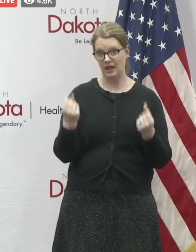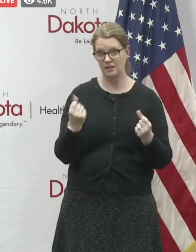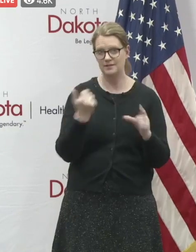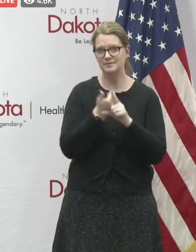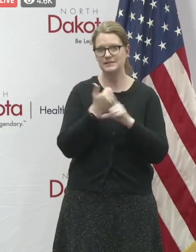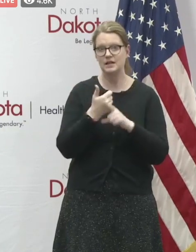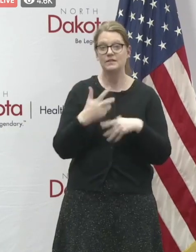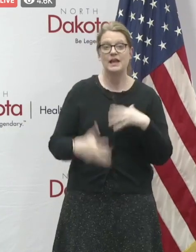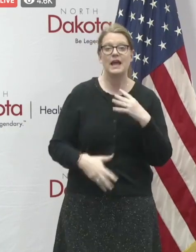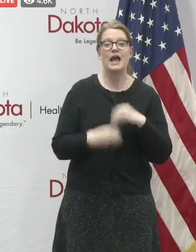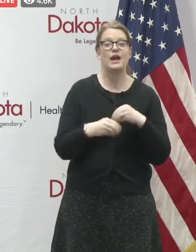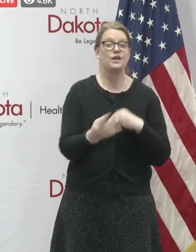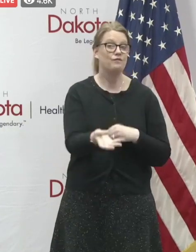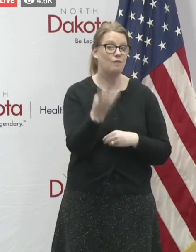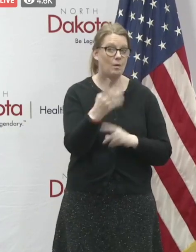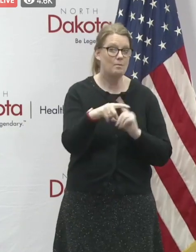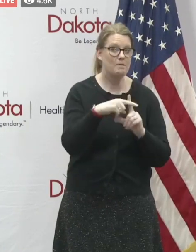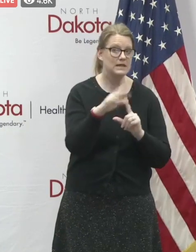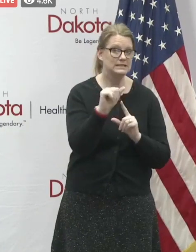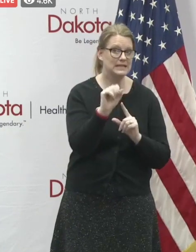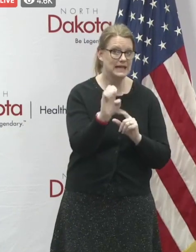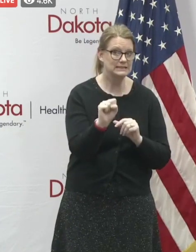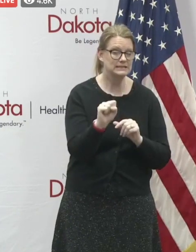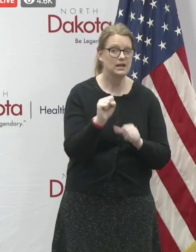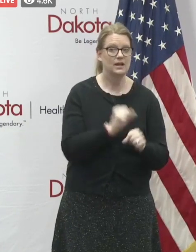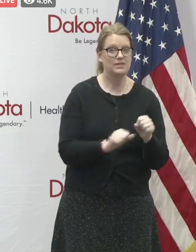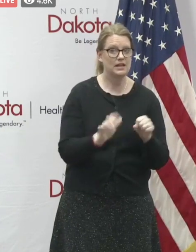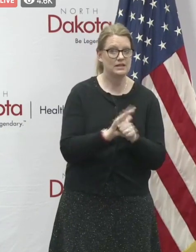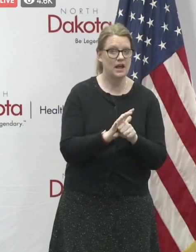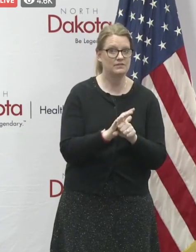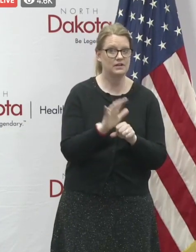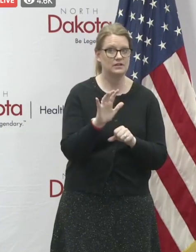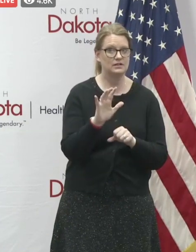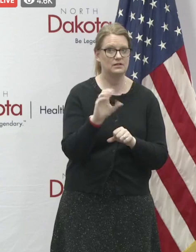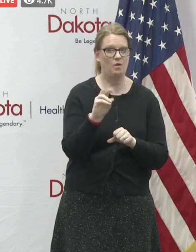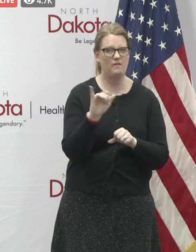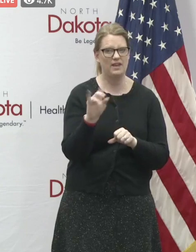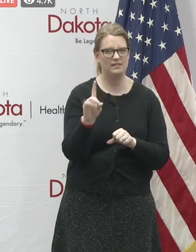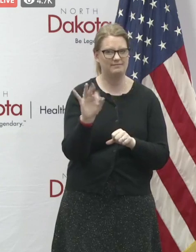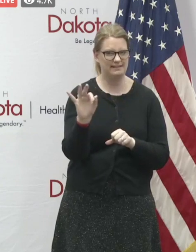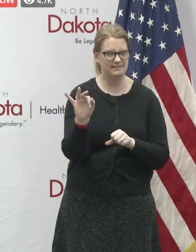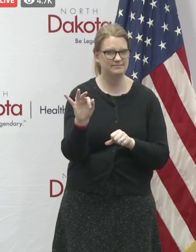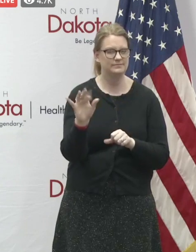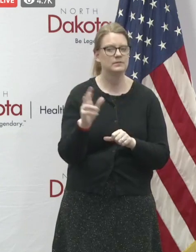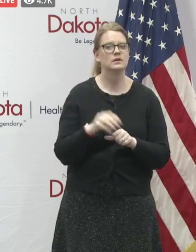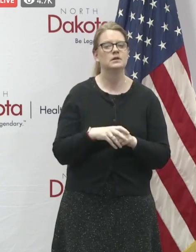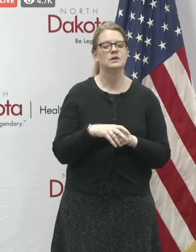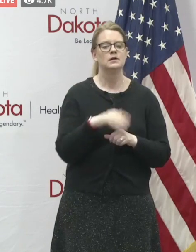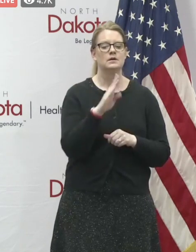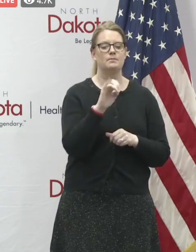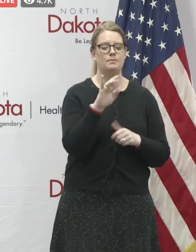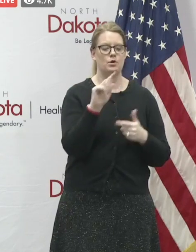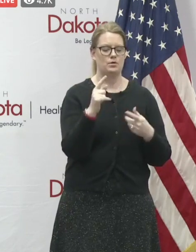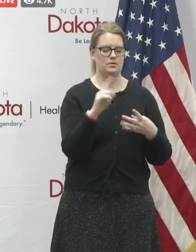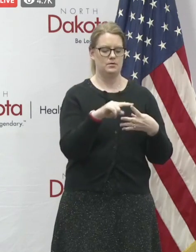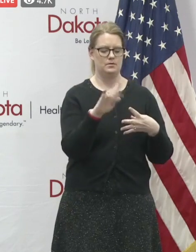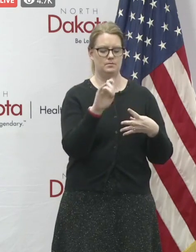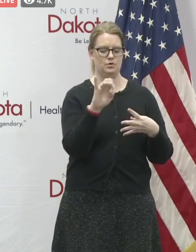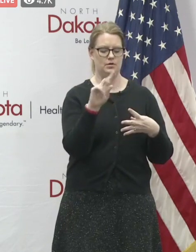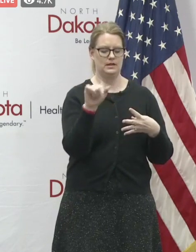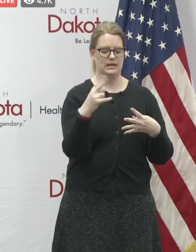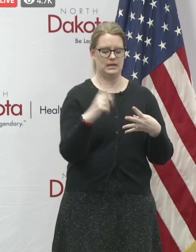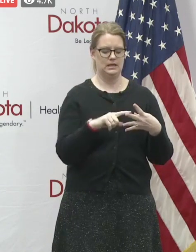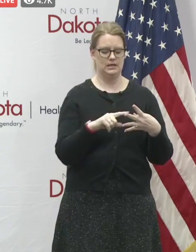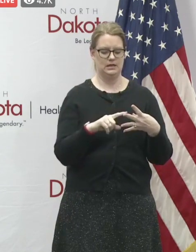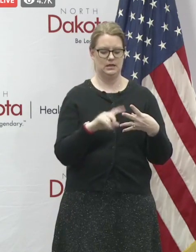4 additional cases of the novel coronavirus disease, or COVID-19, 1 in Burleigh County, 1 in Dunn County, 2